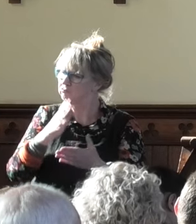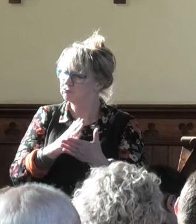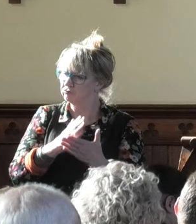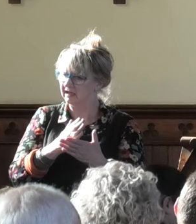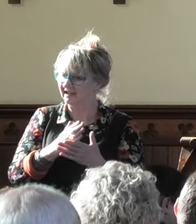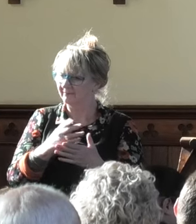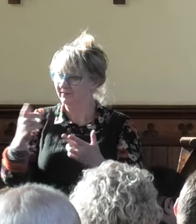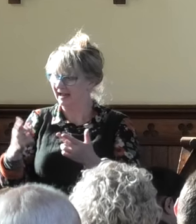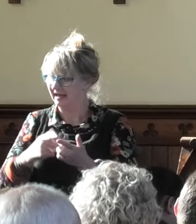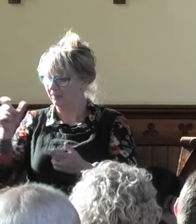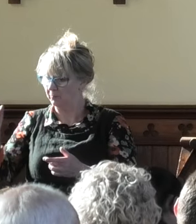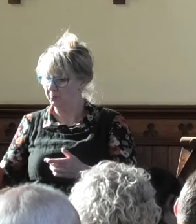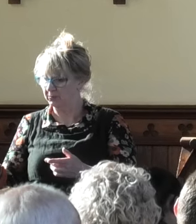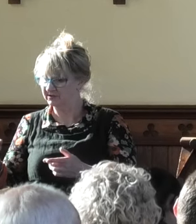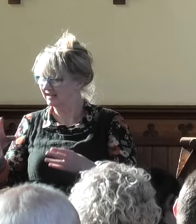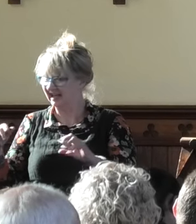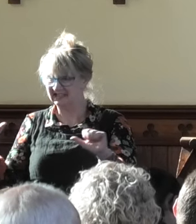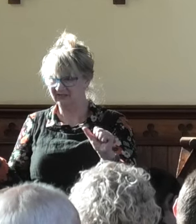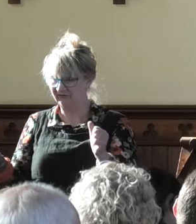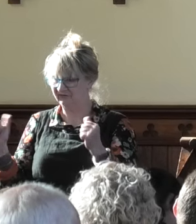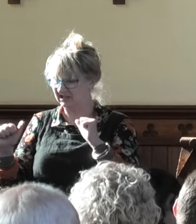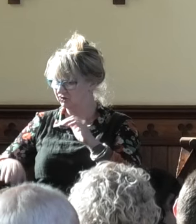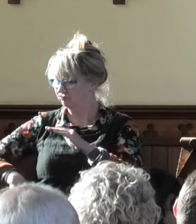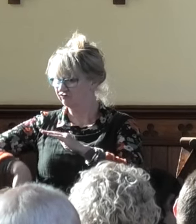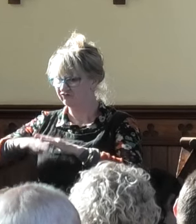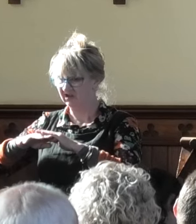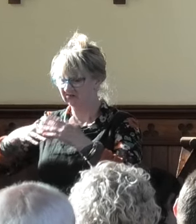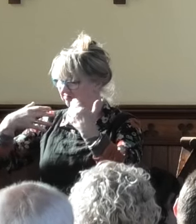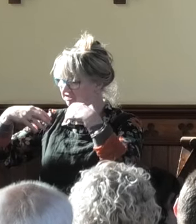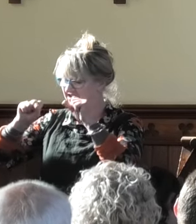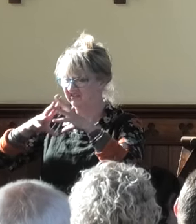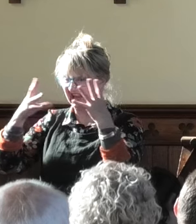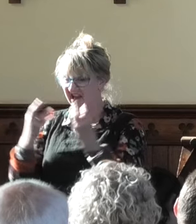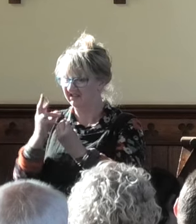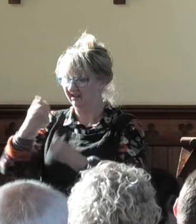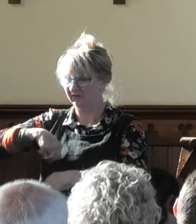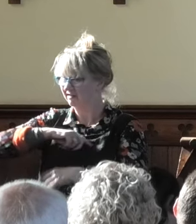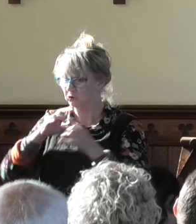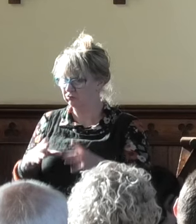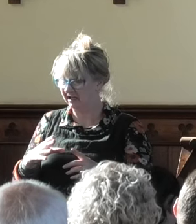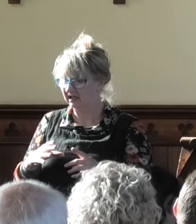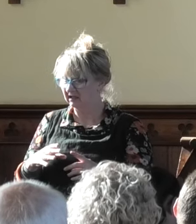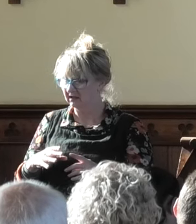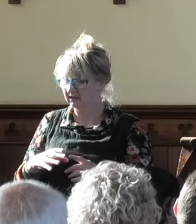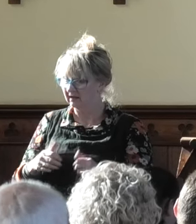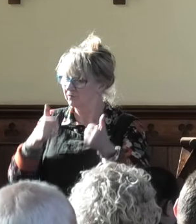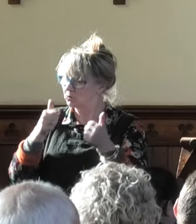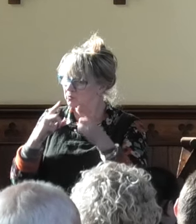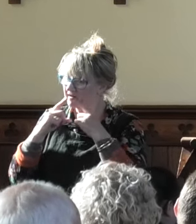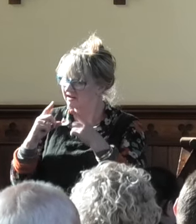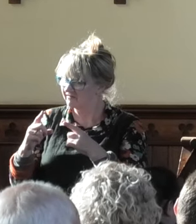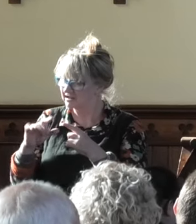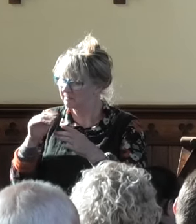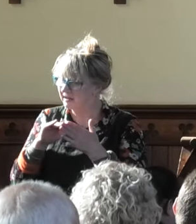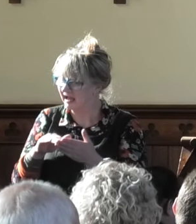somebody else has already fulfilled, accomplished, followed, and achieved everything for us. Good advice might